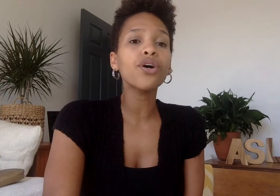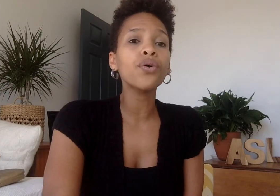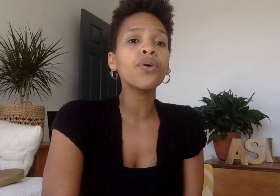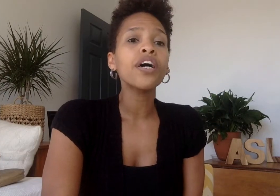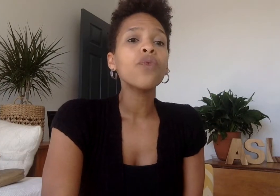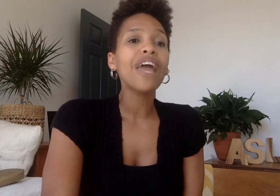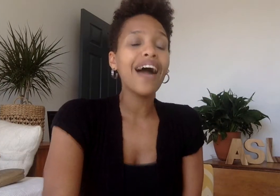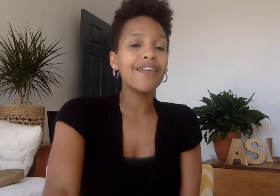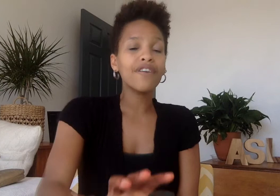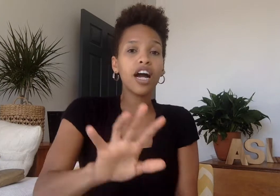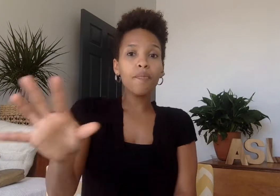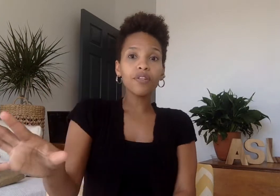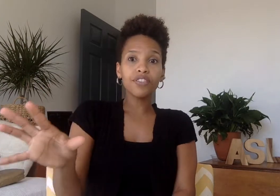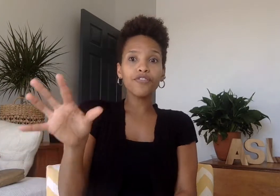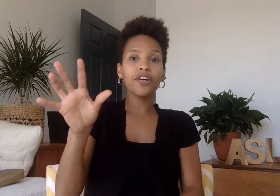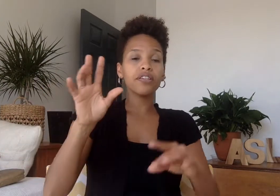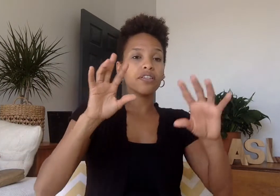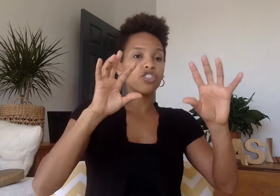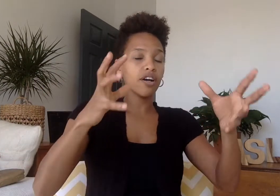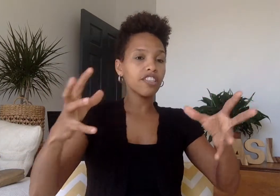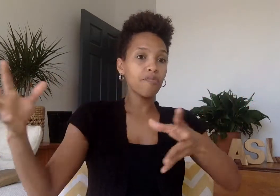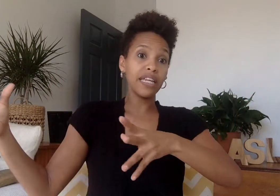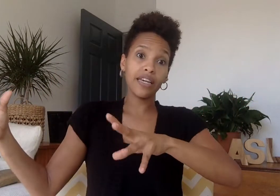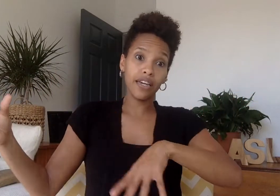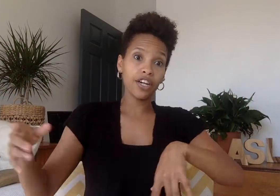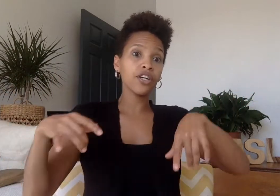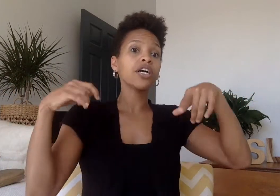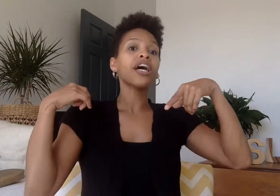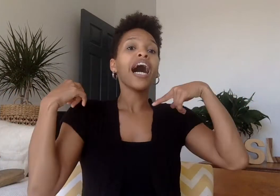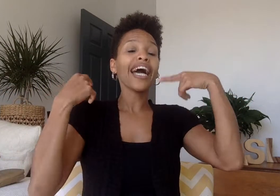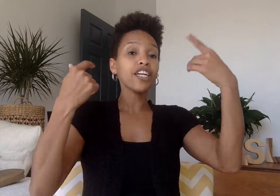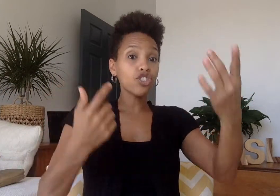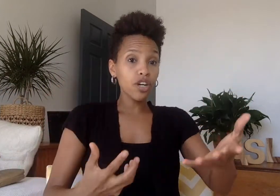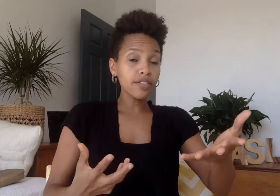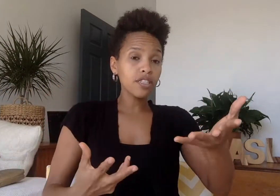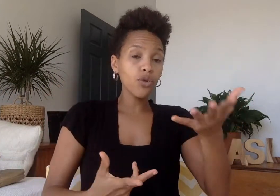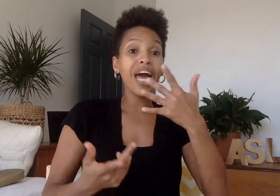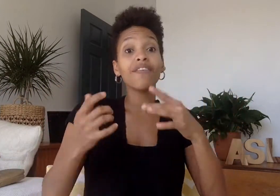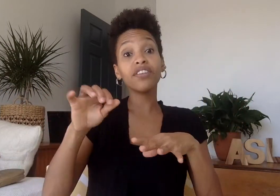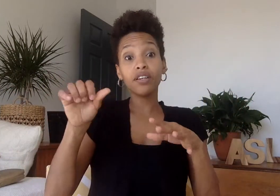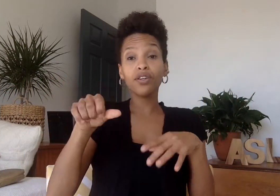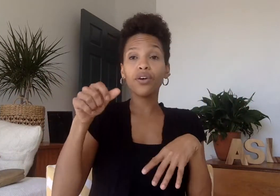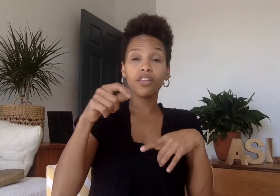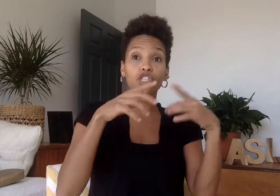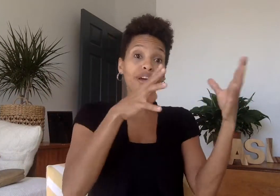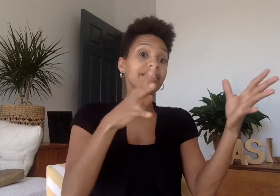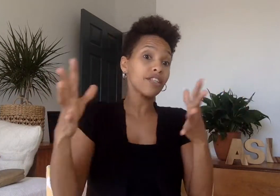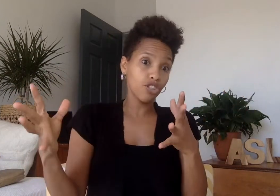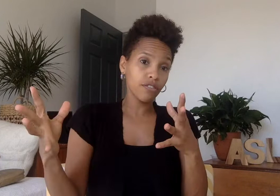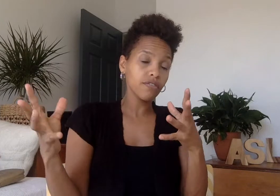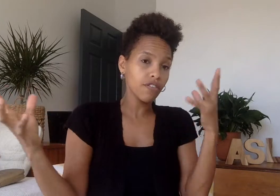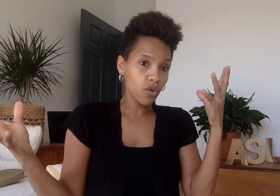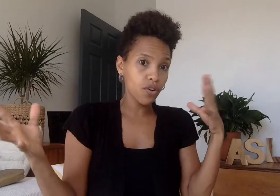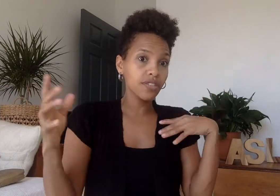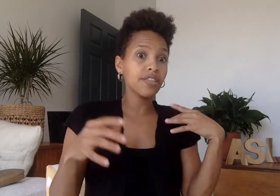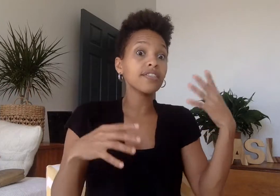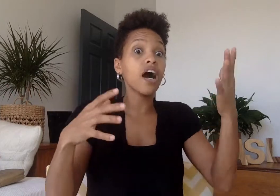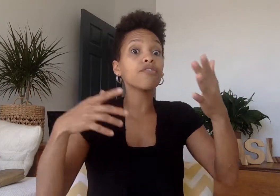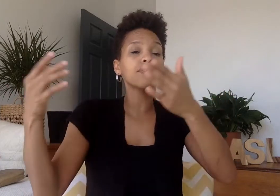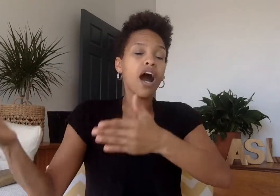So we have a couple of different chunks of meaning here. So we have the transition, of course. This other